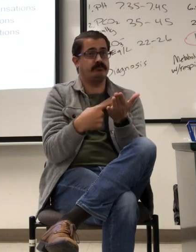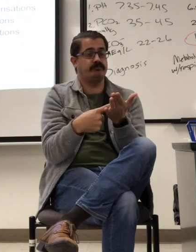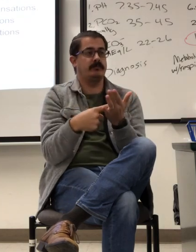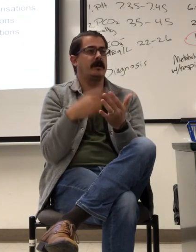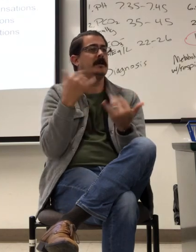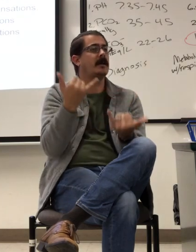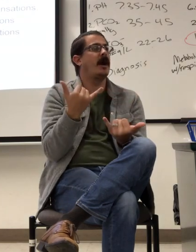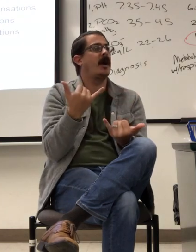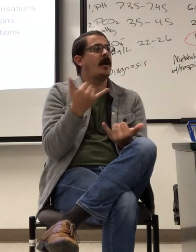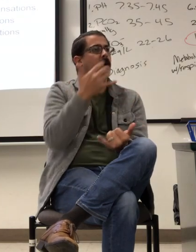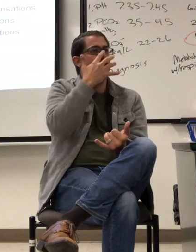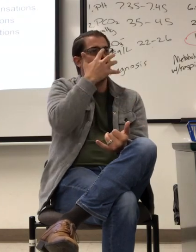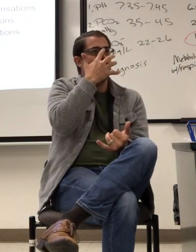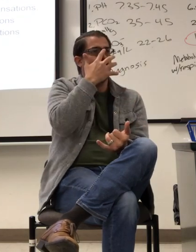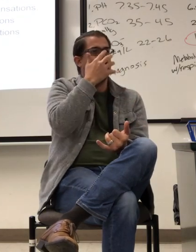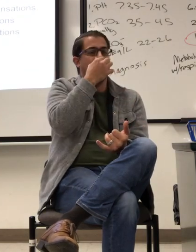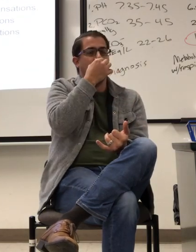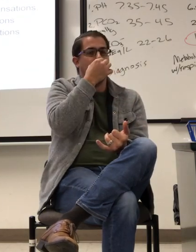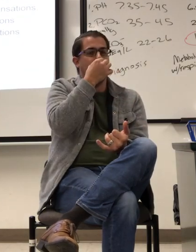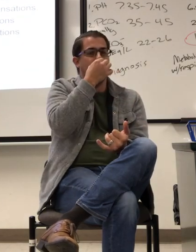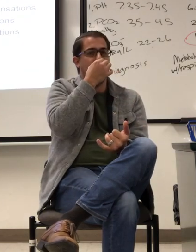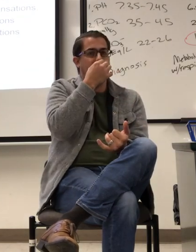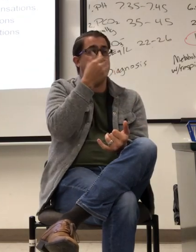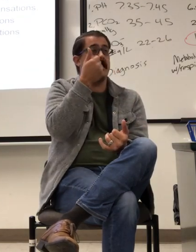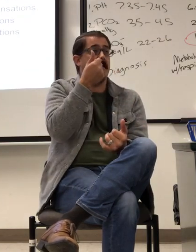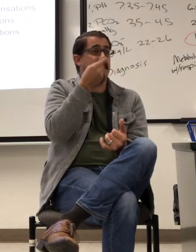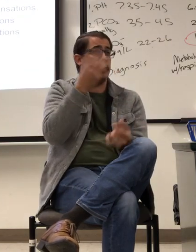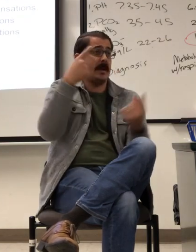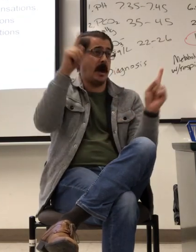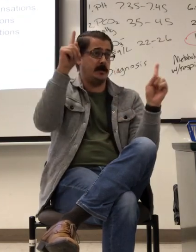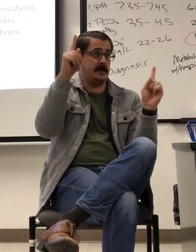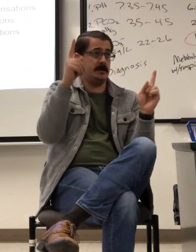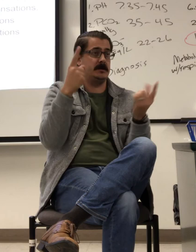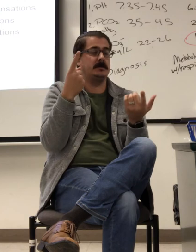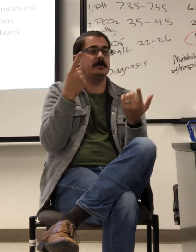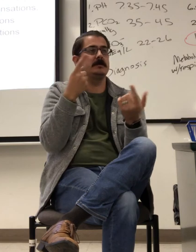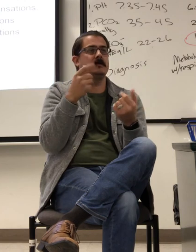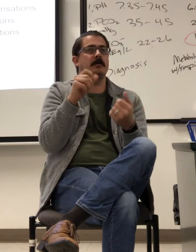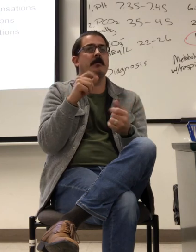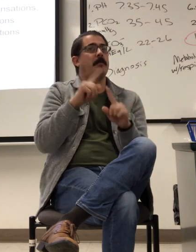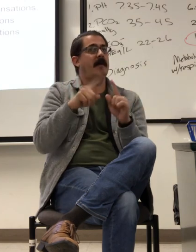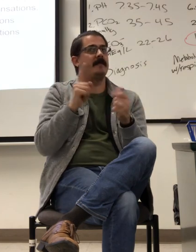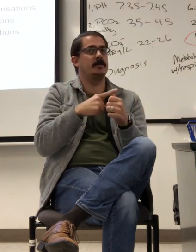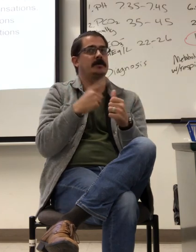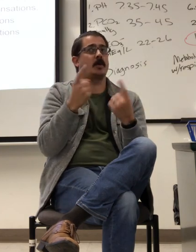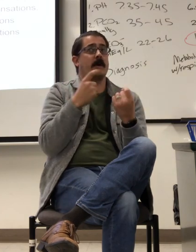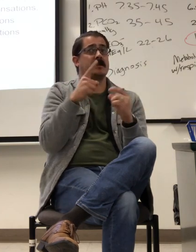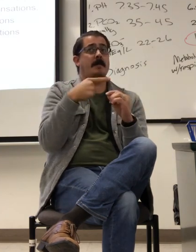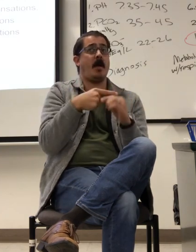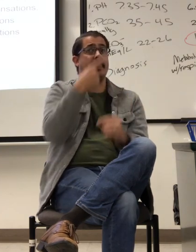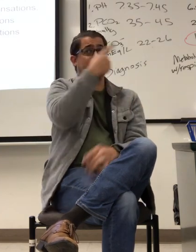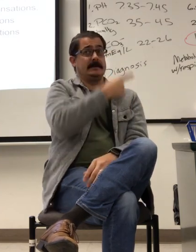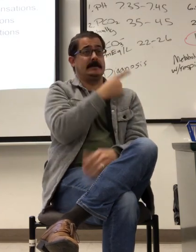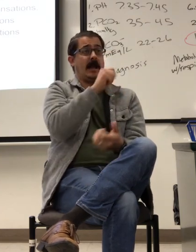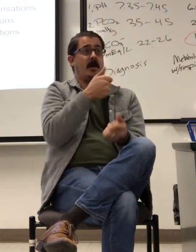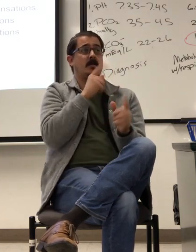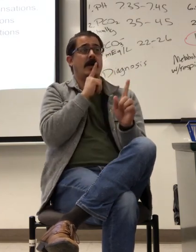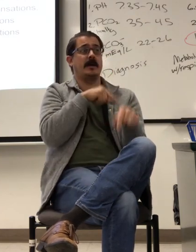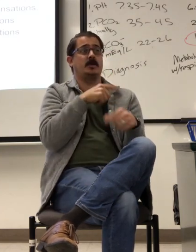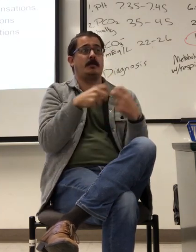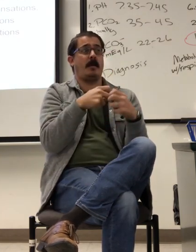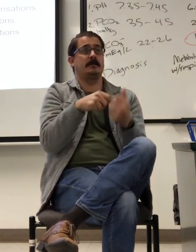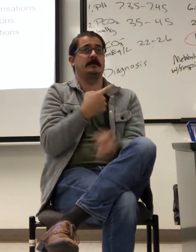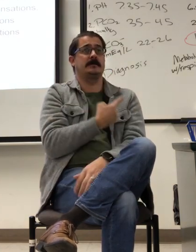What I want to do now is go through a few announcements, but are there any questions on this material, how to solve these